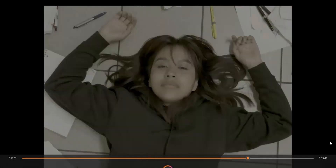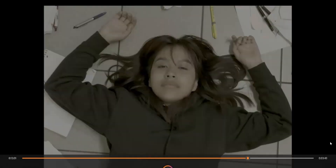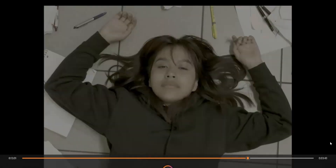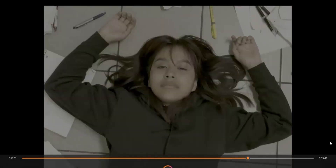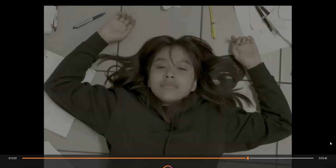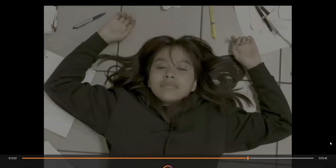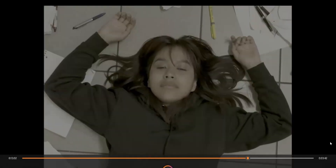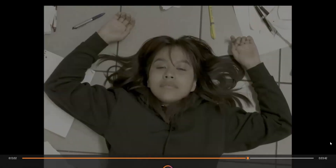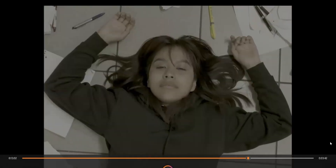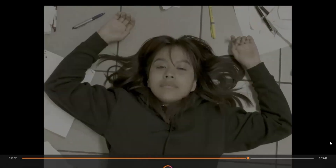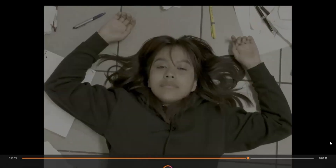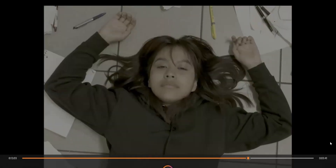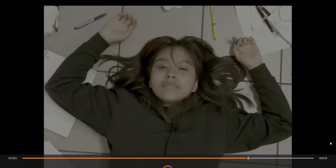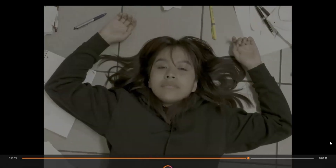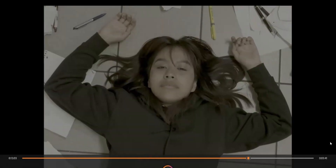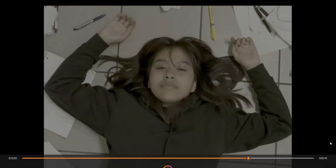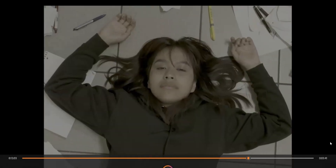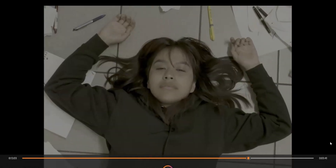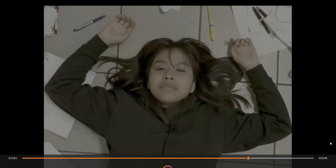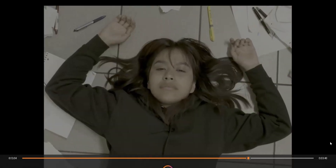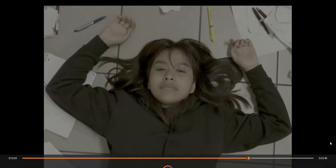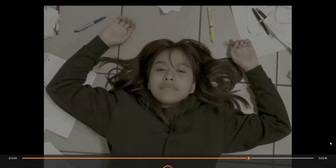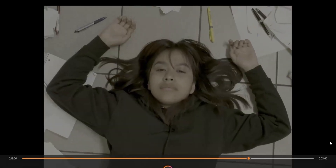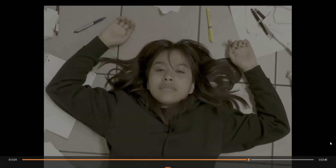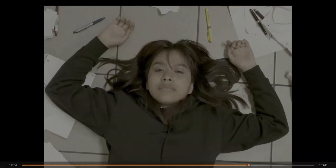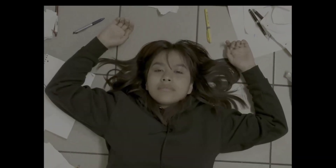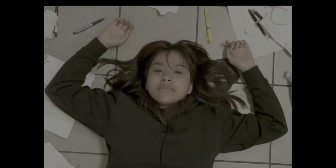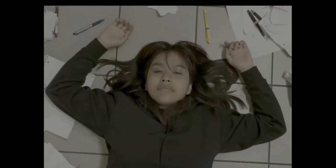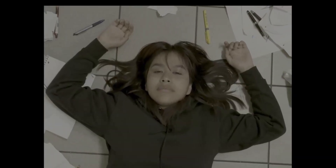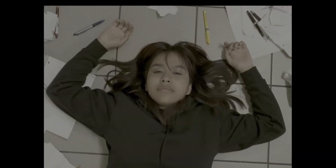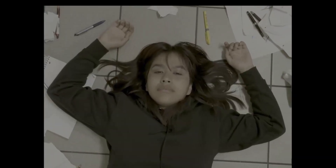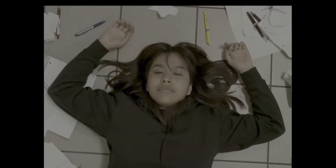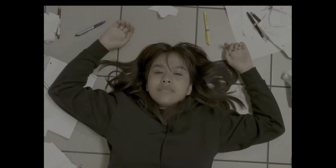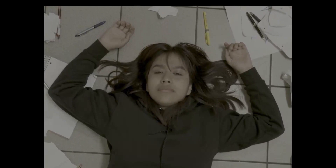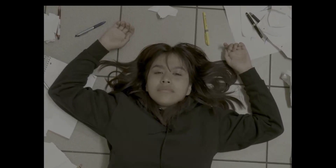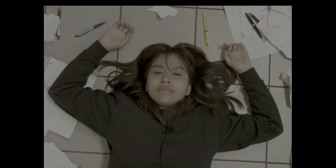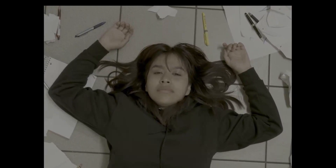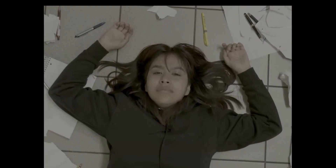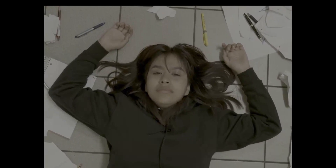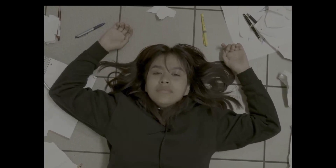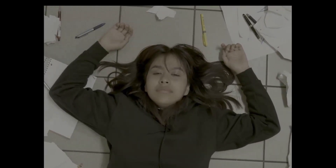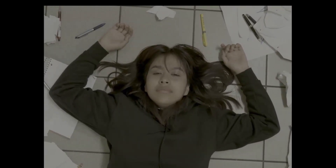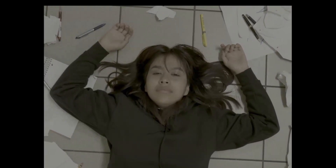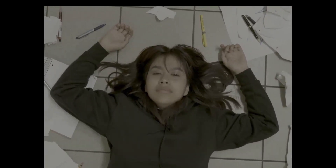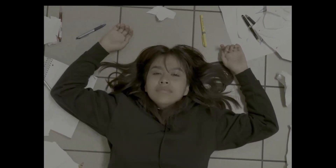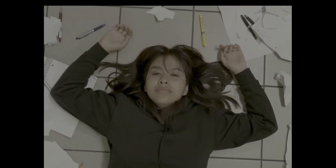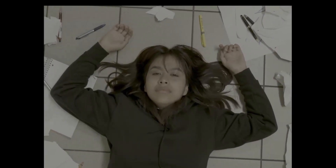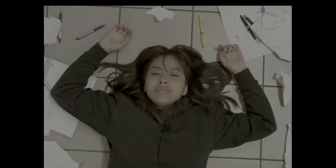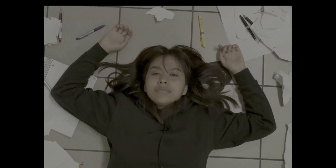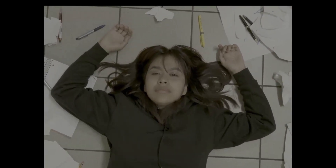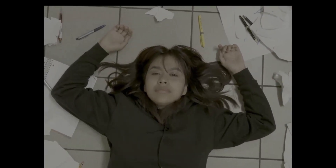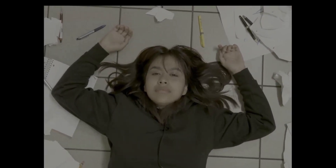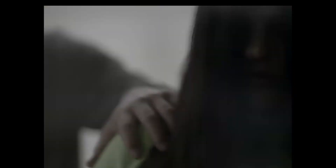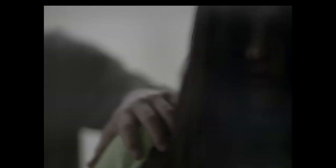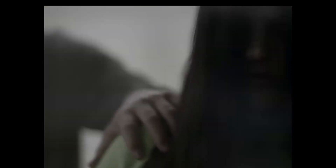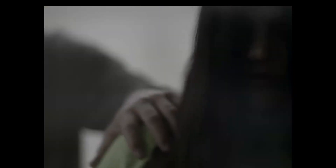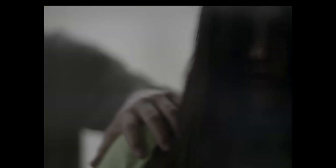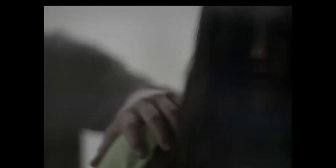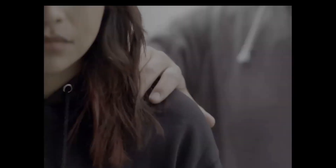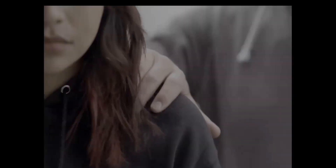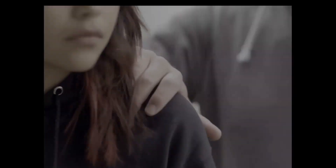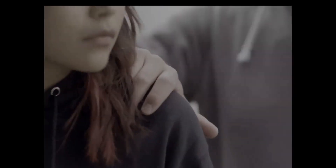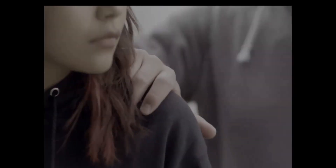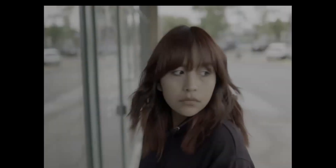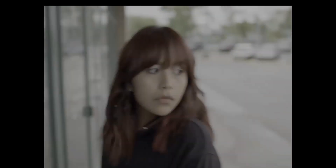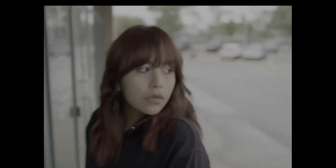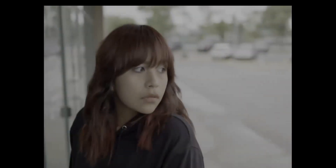my hips. Racism is so prominent that people are murdered and assaulted every day. And nothing changes. Girls like